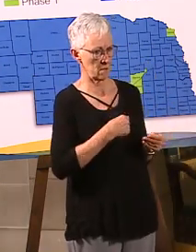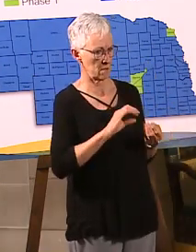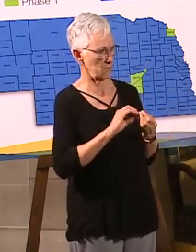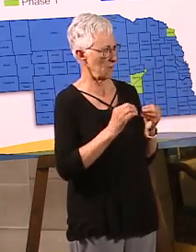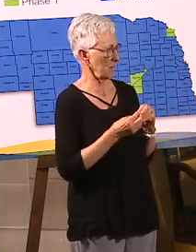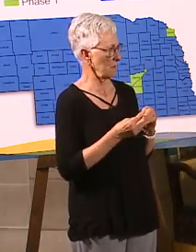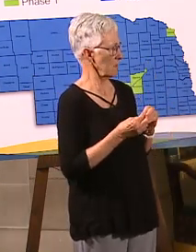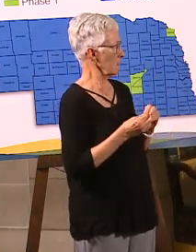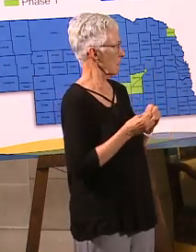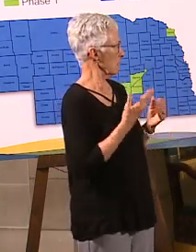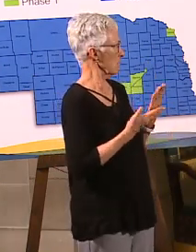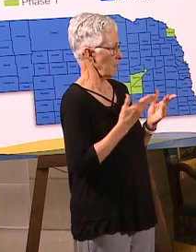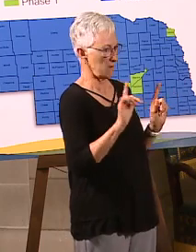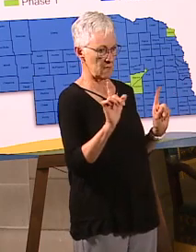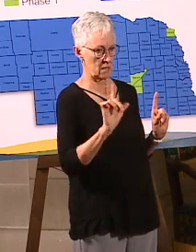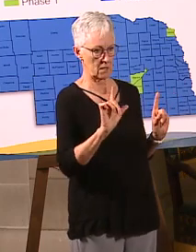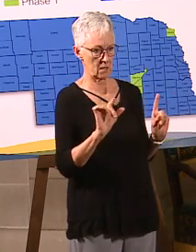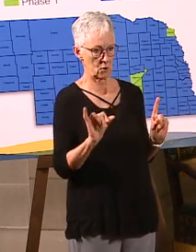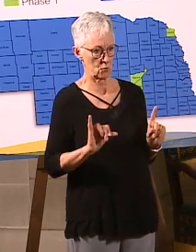you're looking